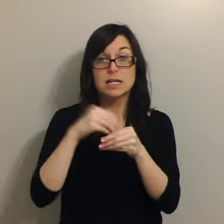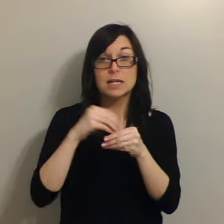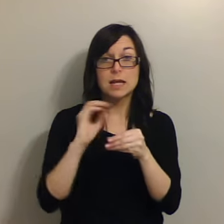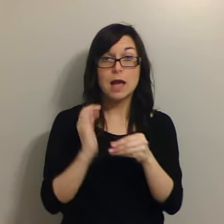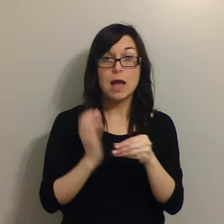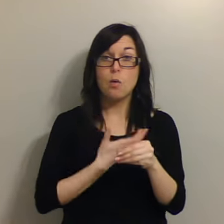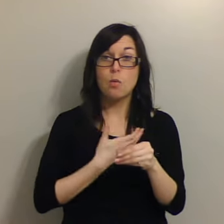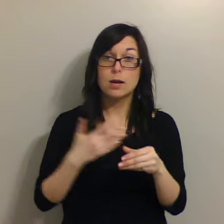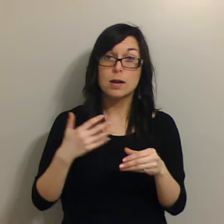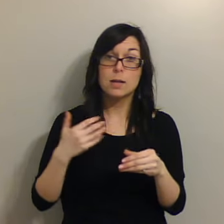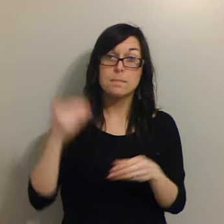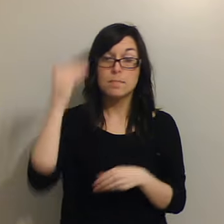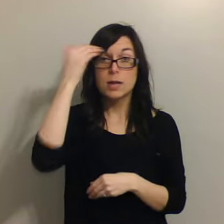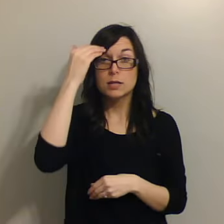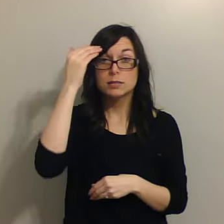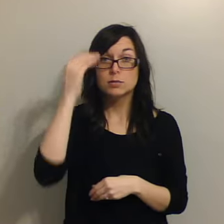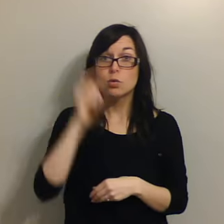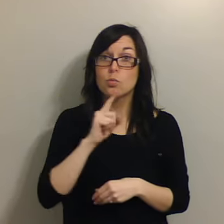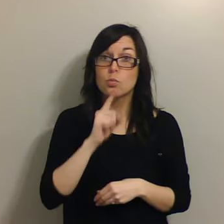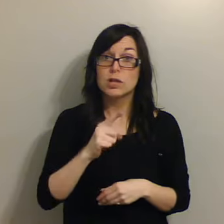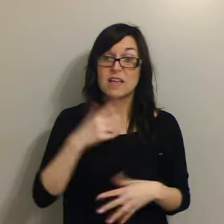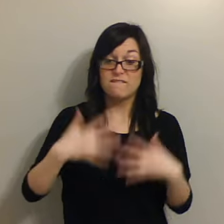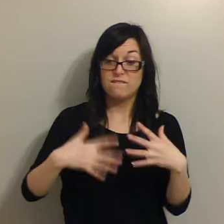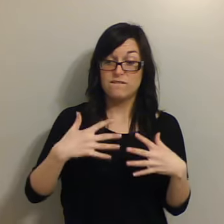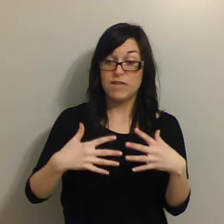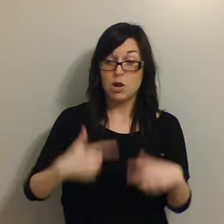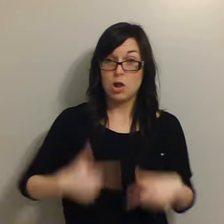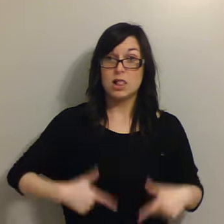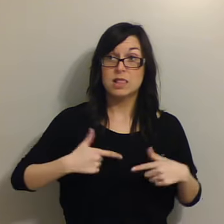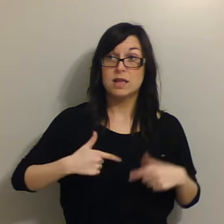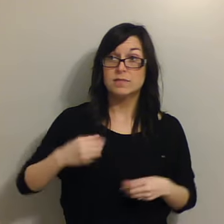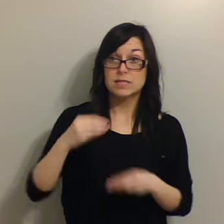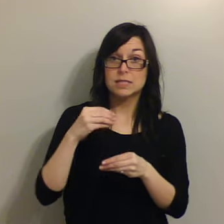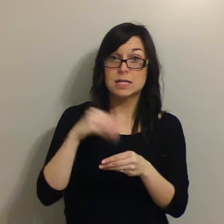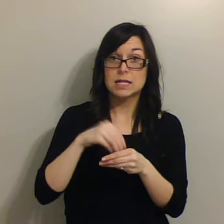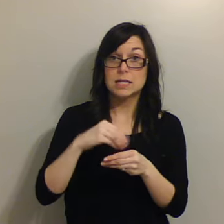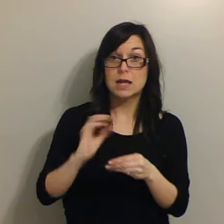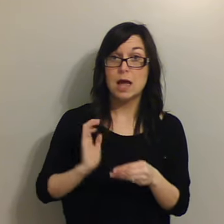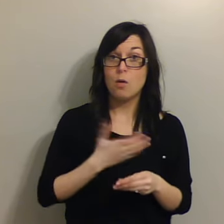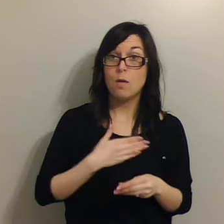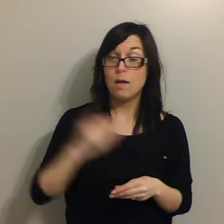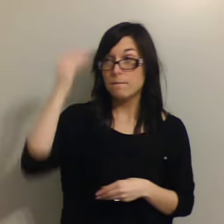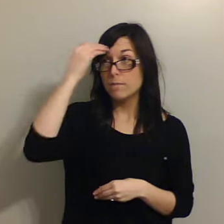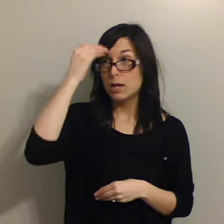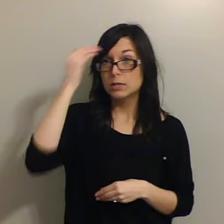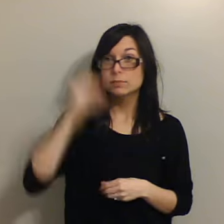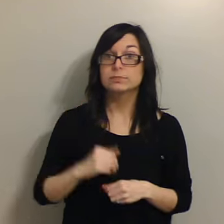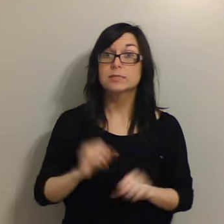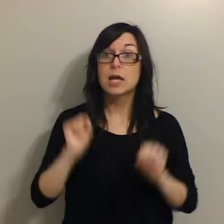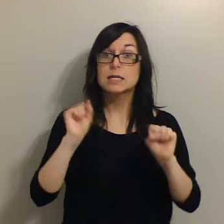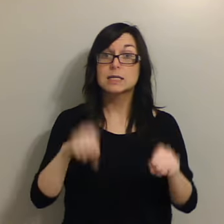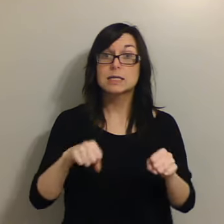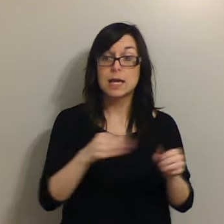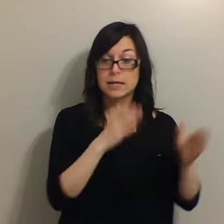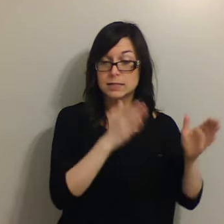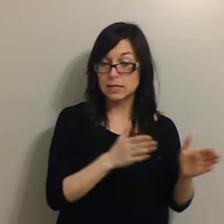How we might deal with the challenge, we can take steps towards experiencing fear and moving forward. We